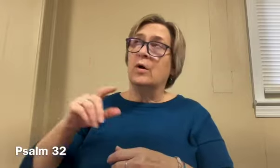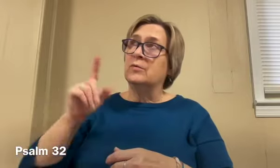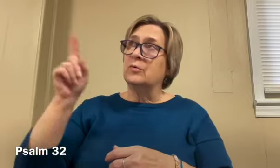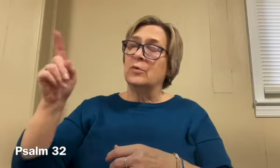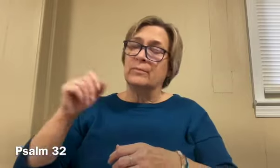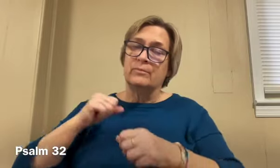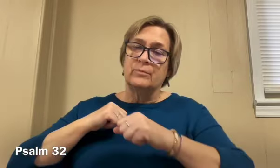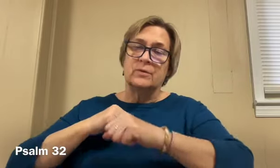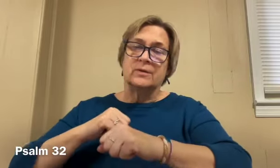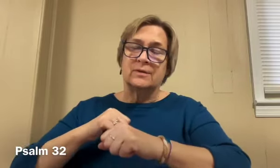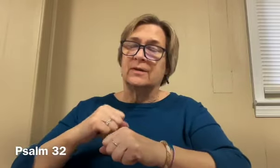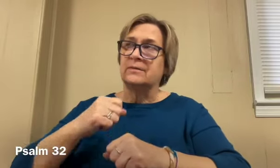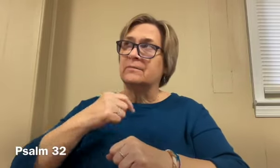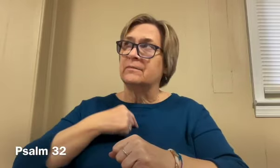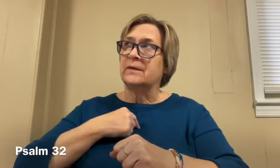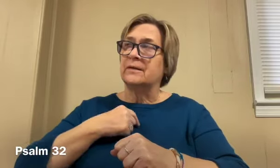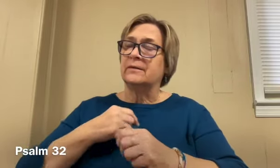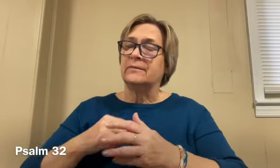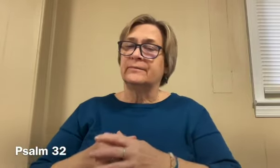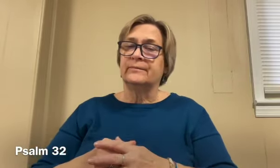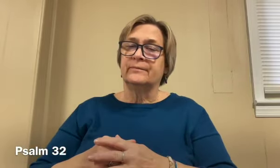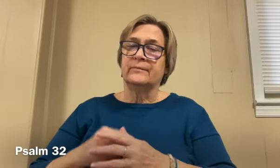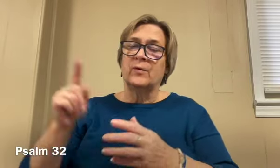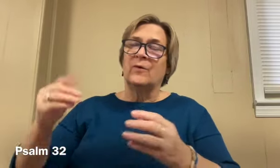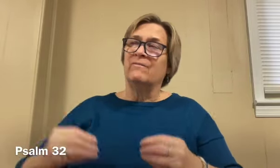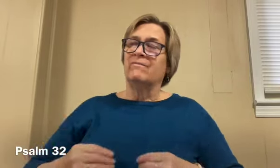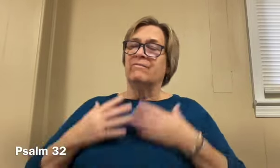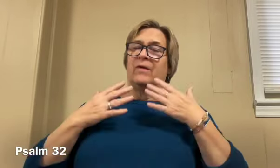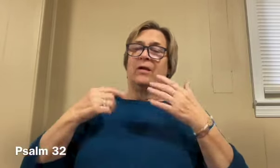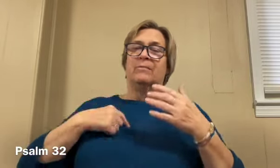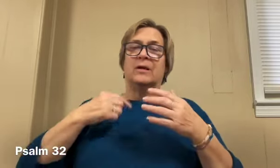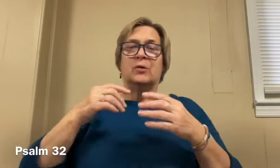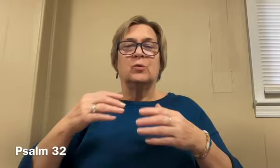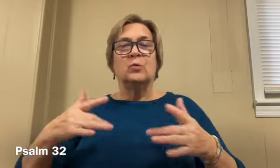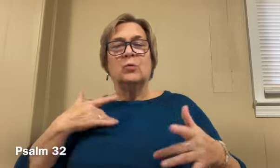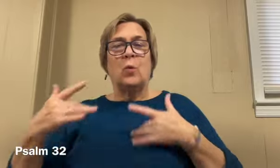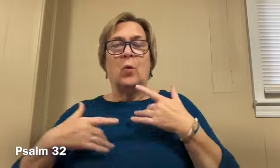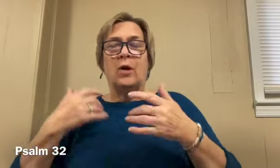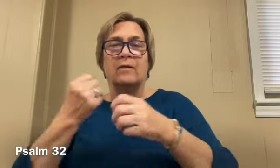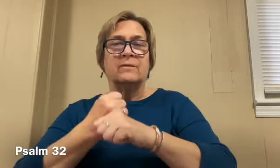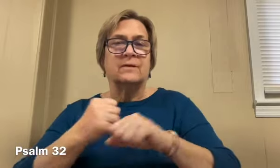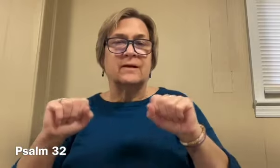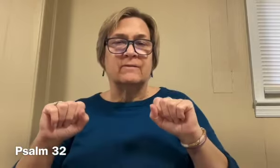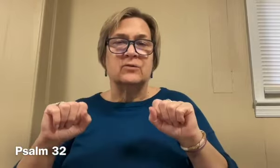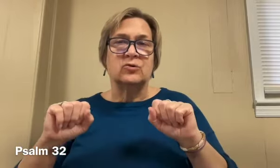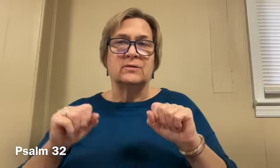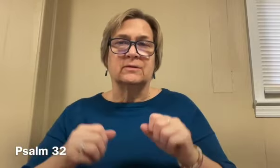I turn to you, Lord, in times of trouble, and you fill me with the joy of salvation.